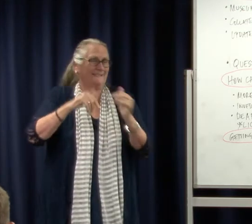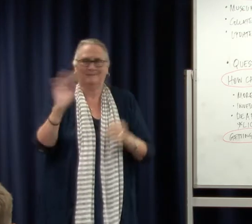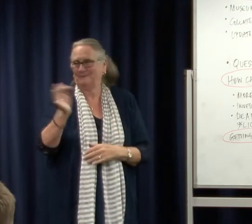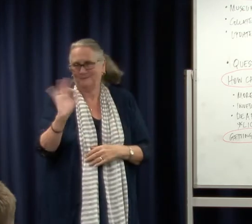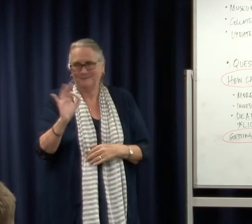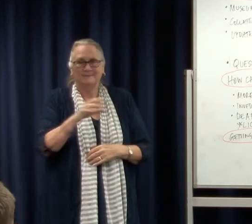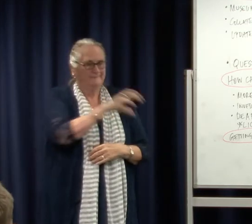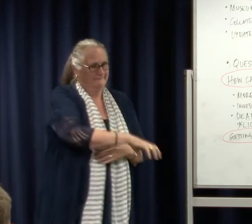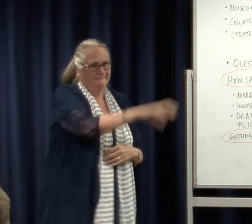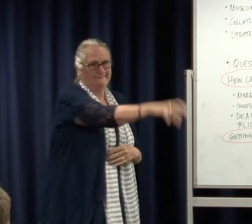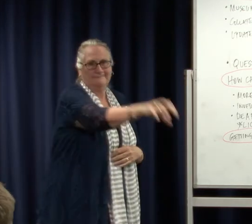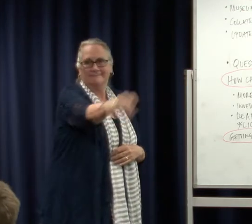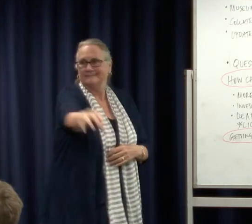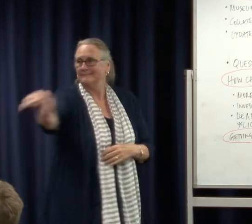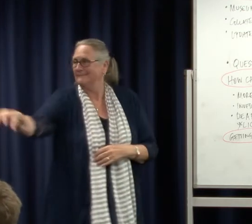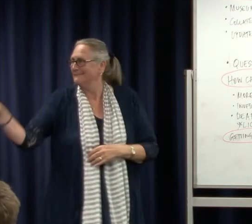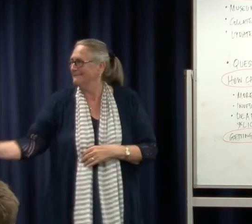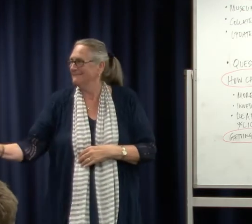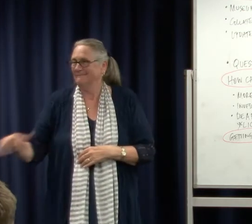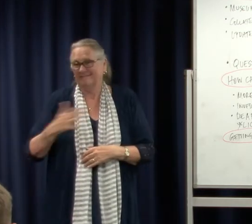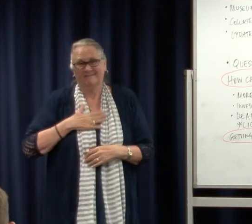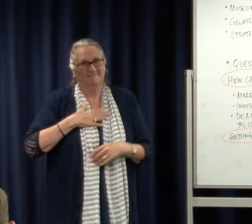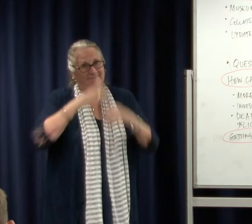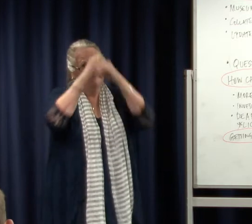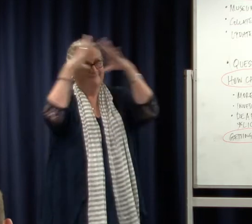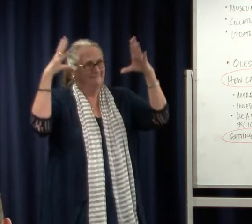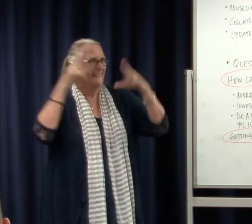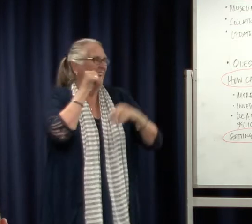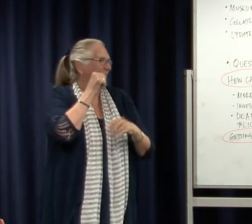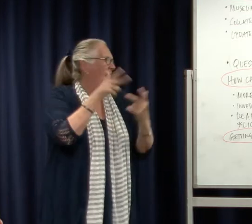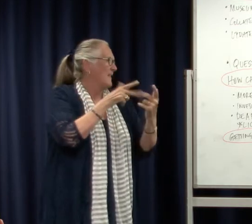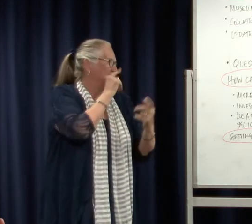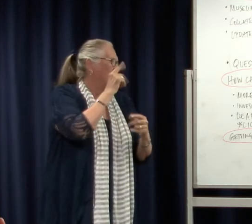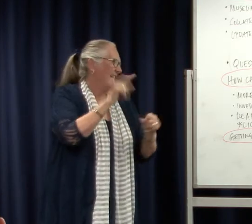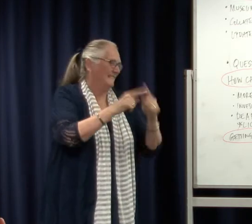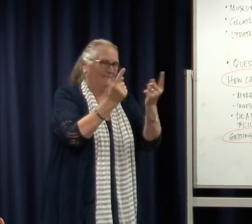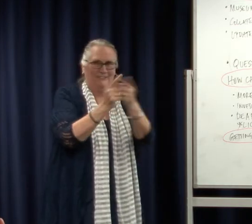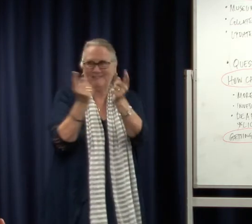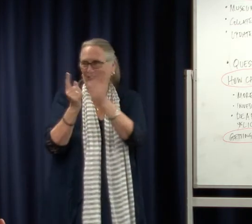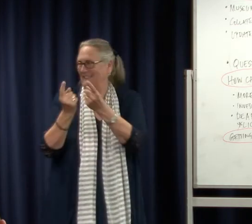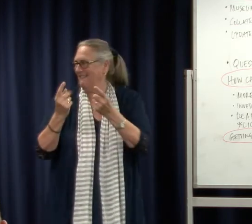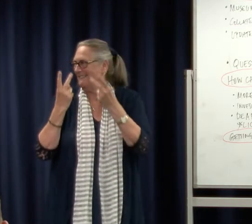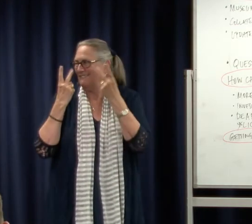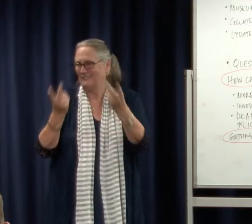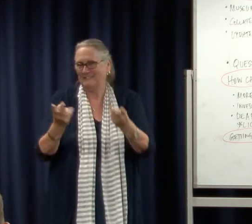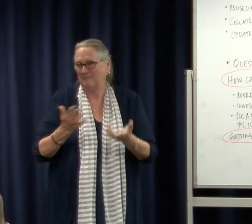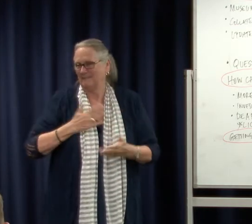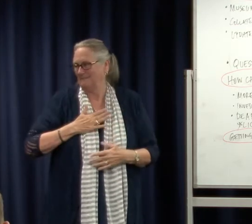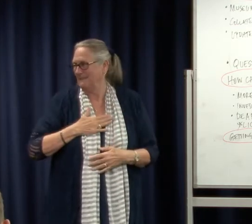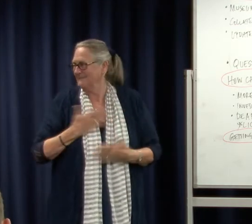and not a piece of land that we share with other organisations. My vision is to have individual locations. I know other